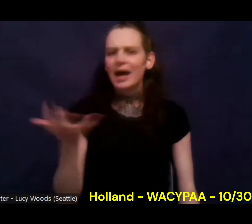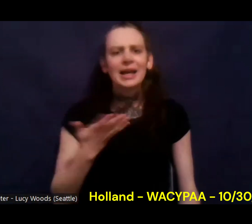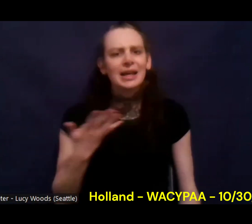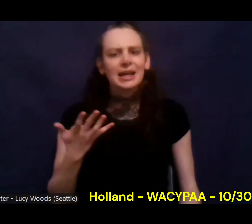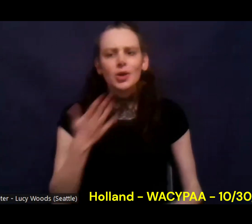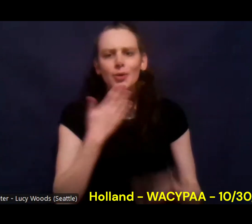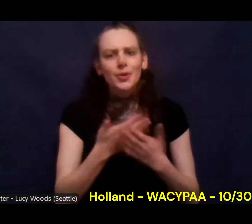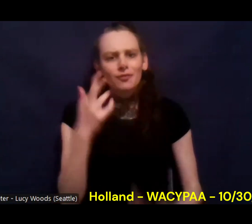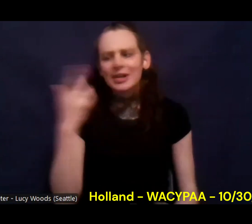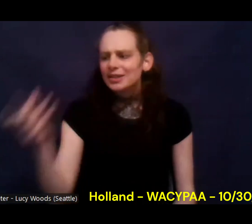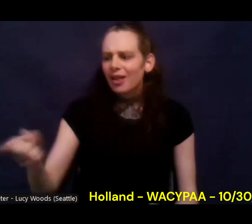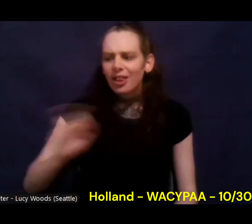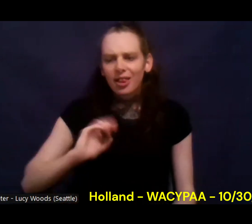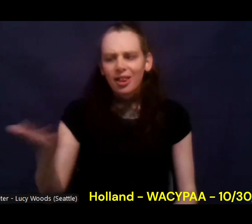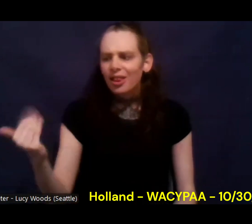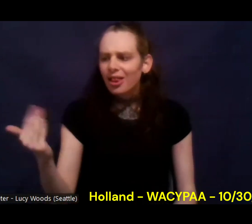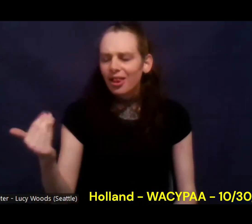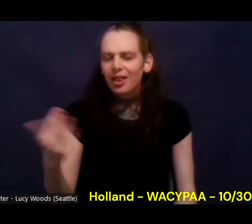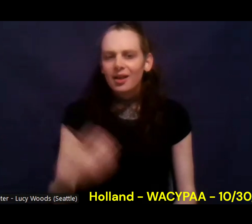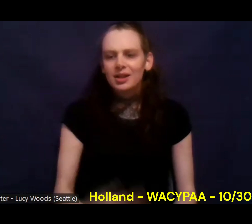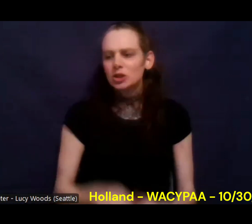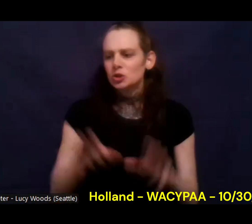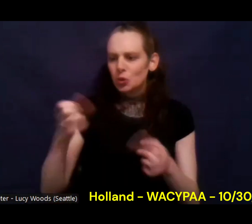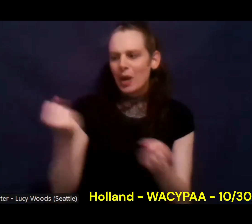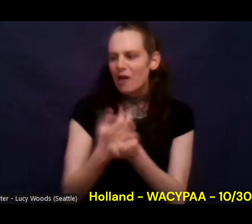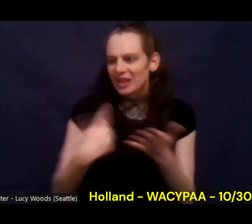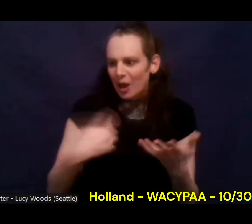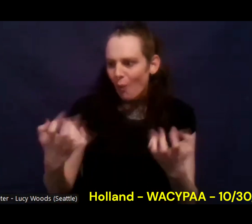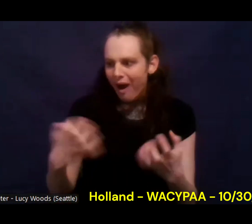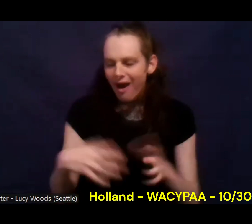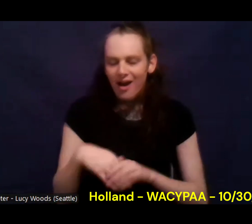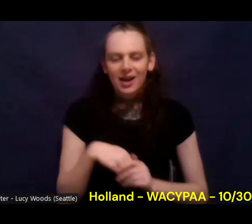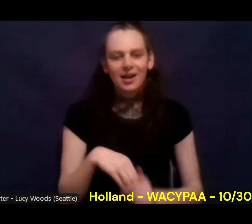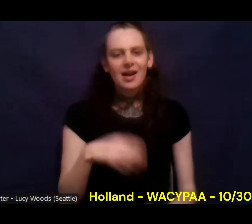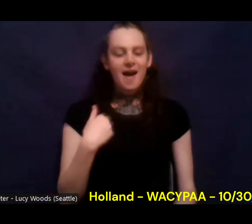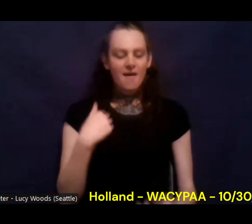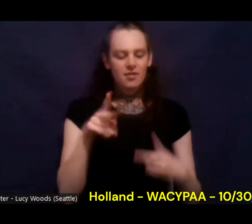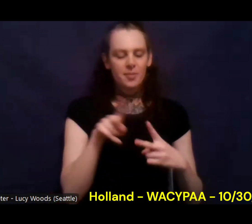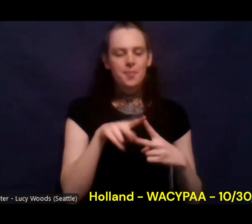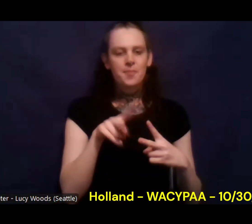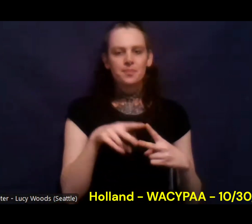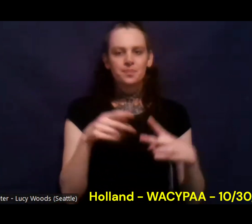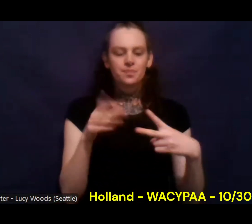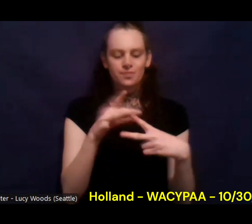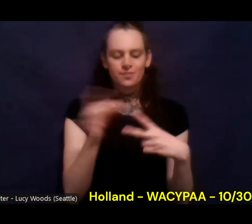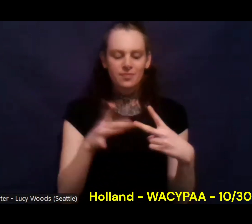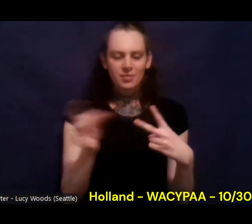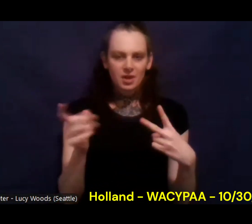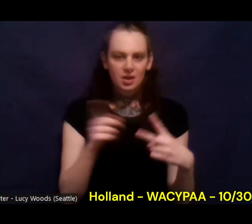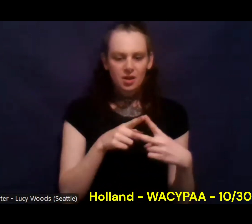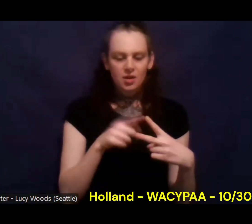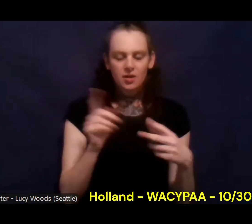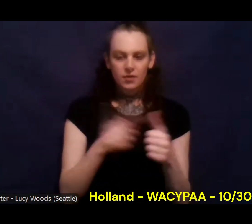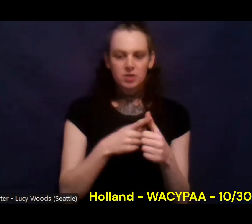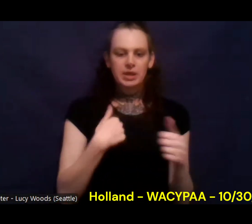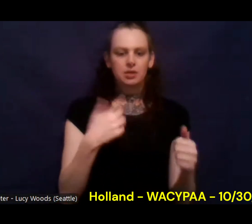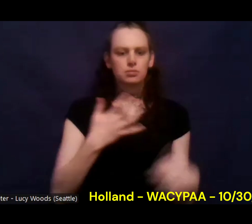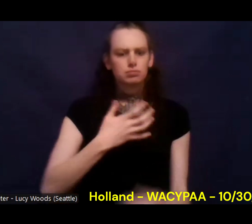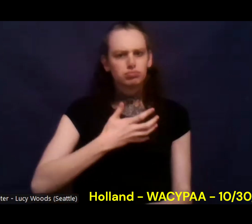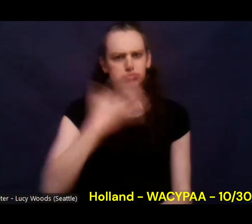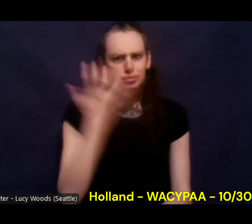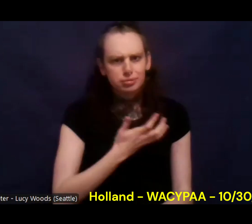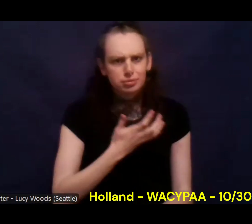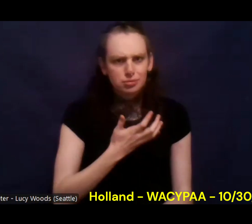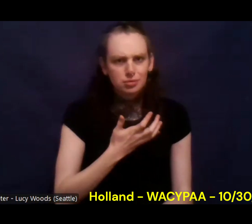to not do everything that I demand? And I had two options. I got really mad at first, and then because I continued to take